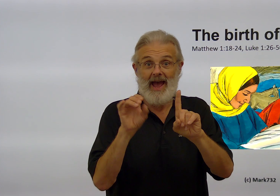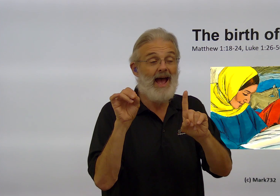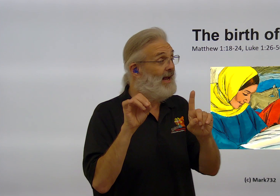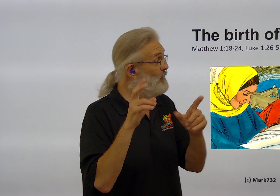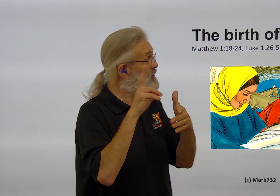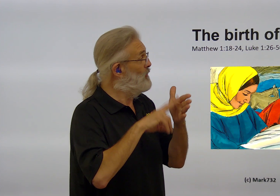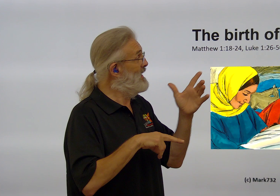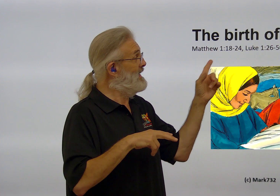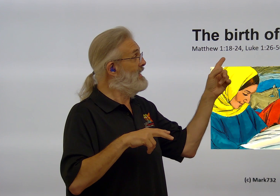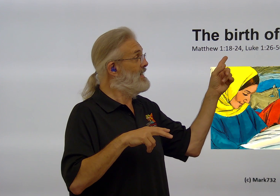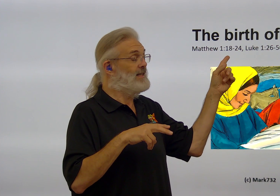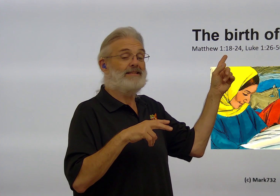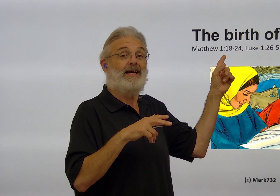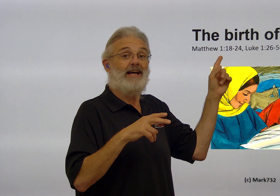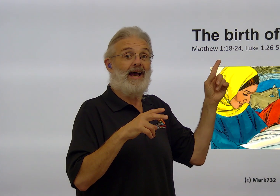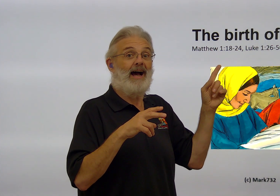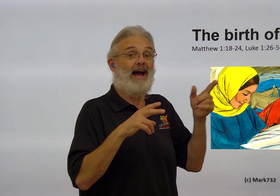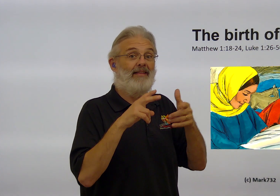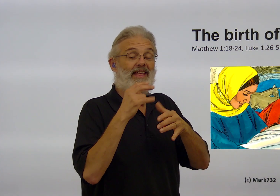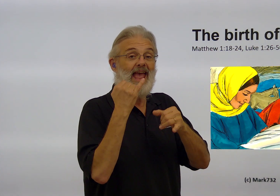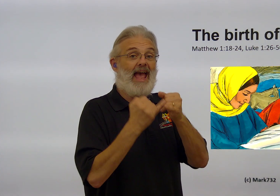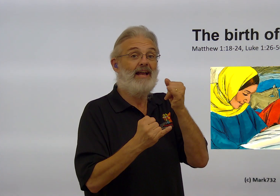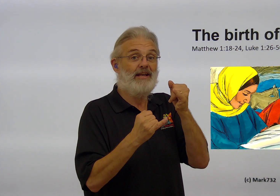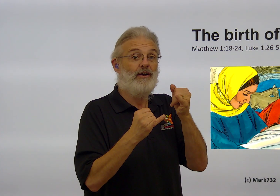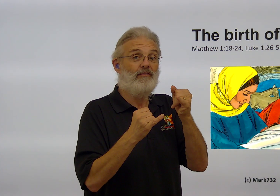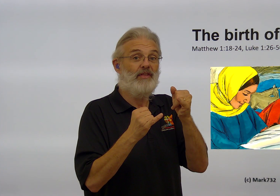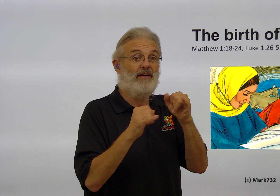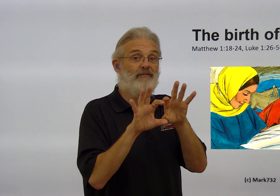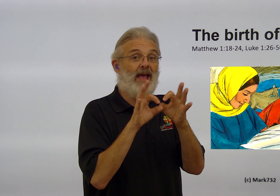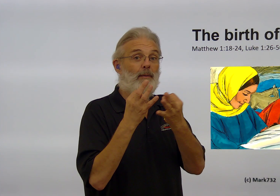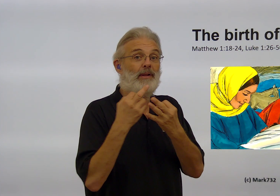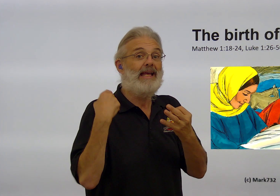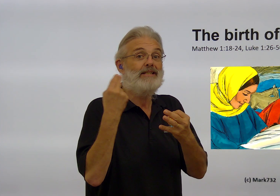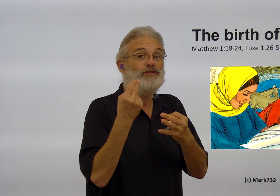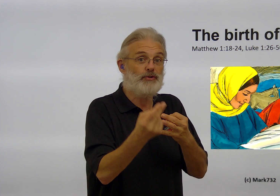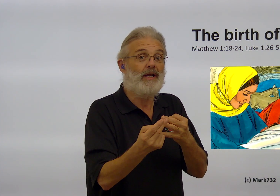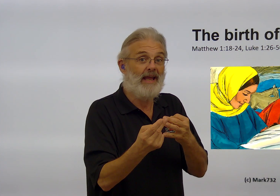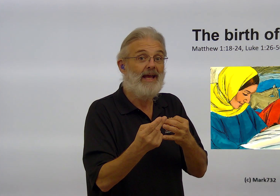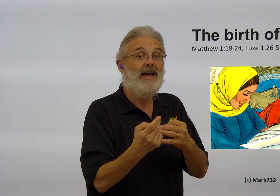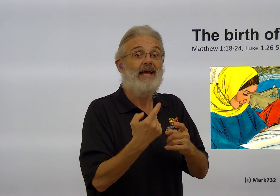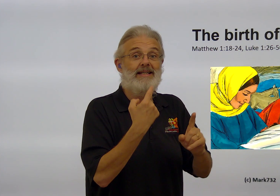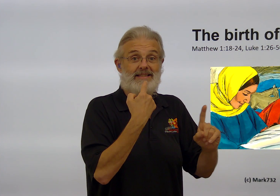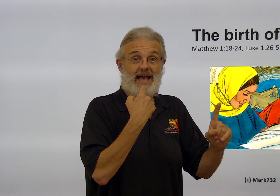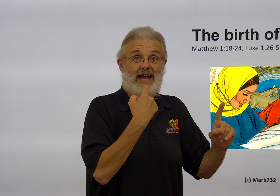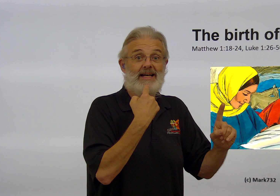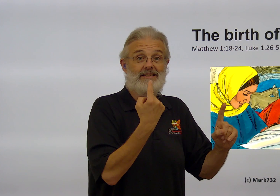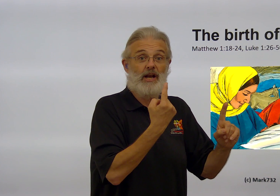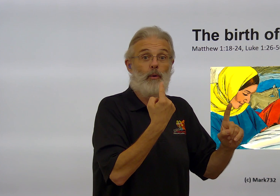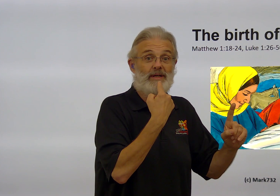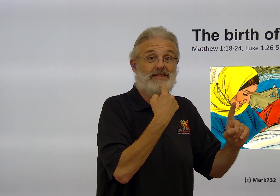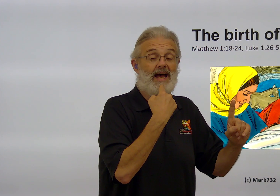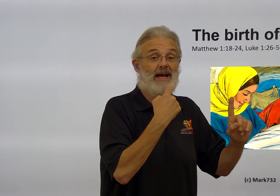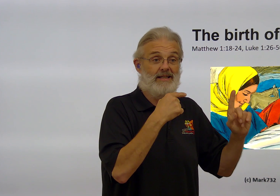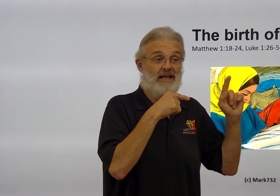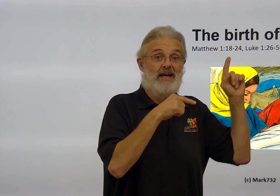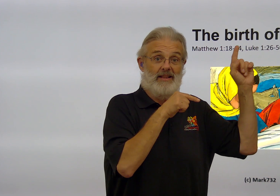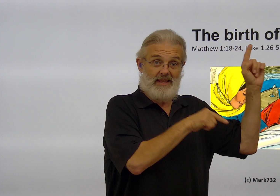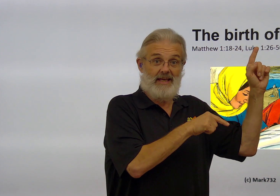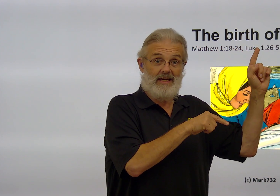And when you read this, at the end of the family history, it always says, "This